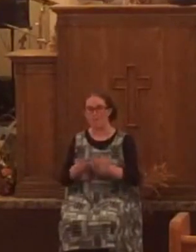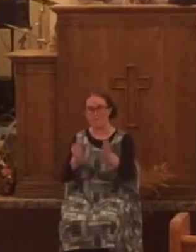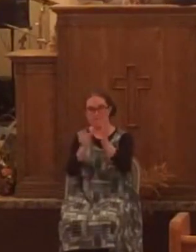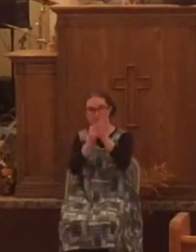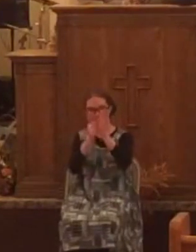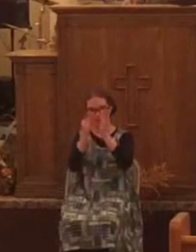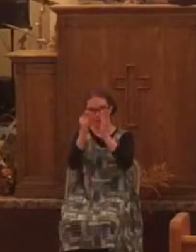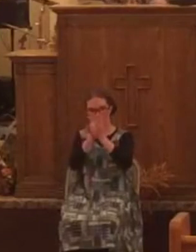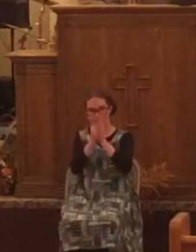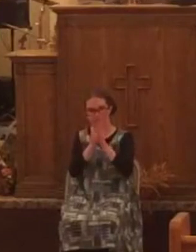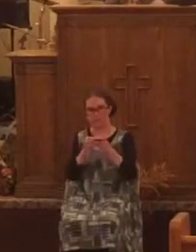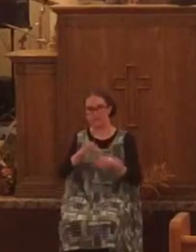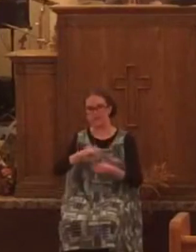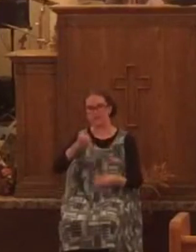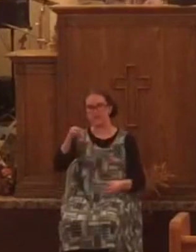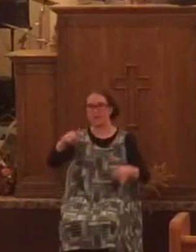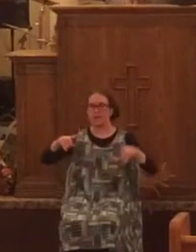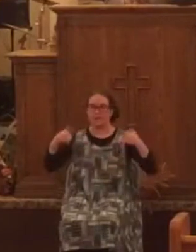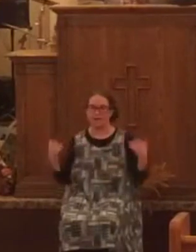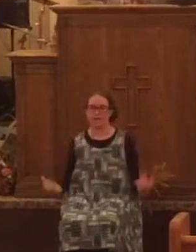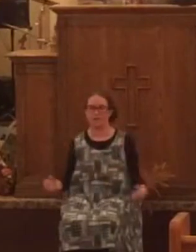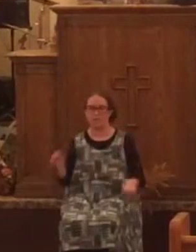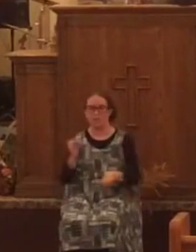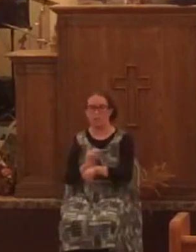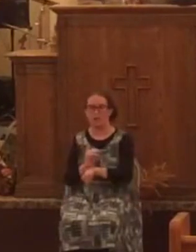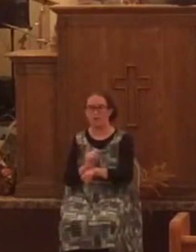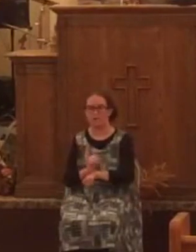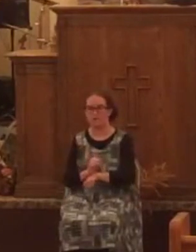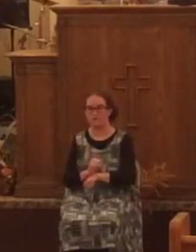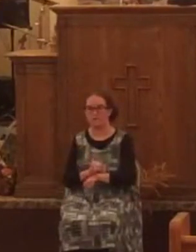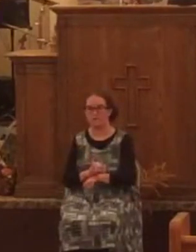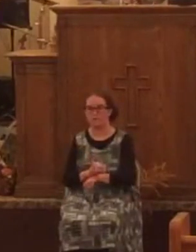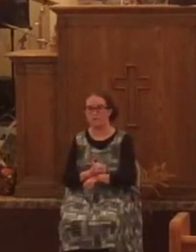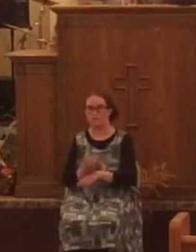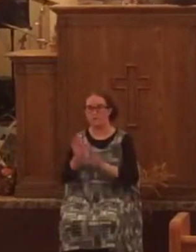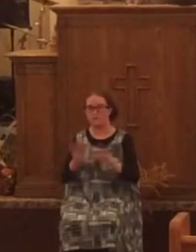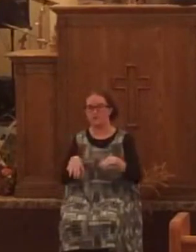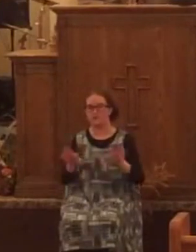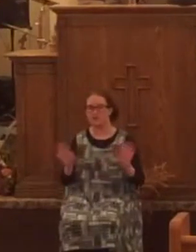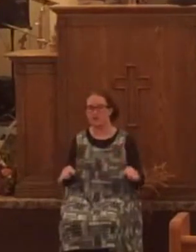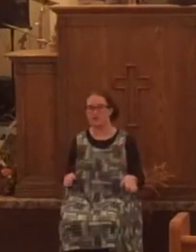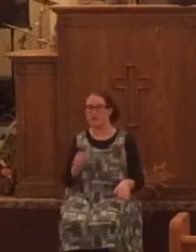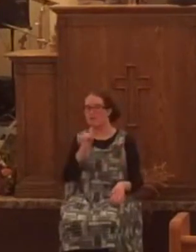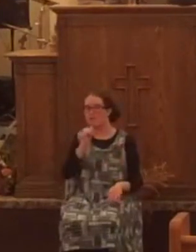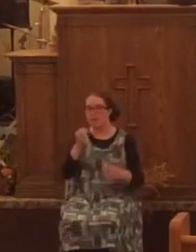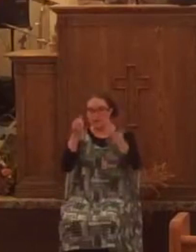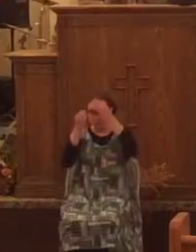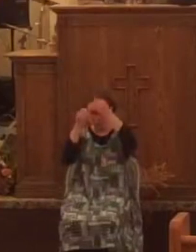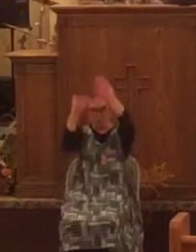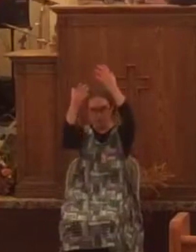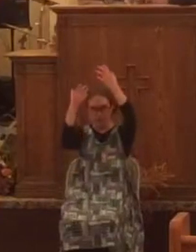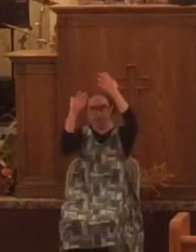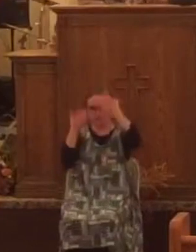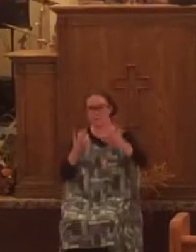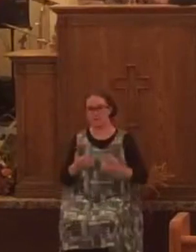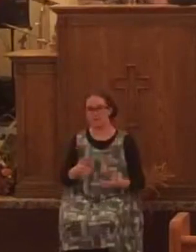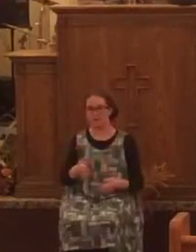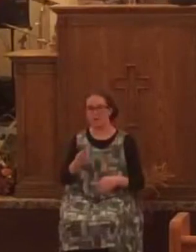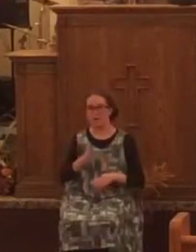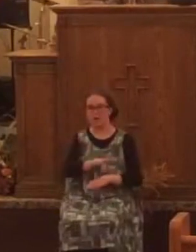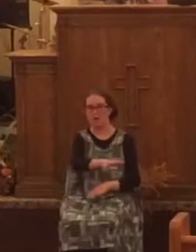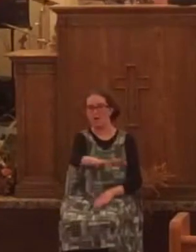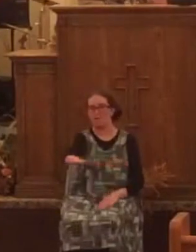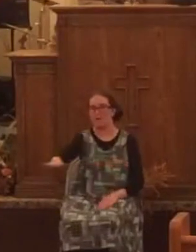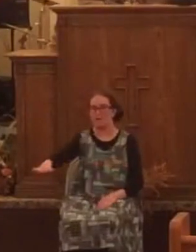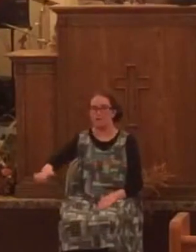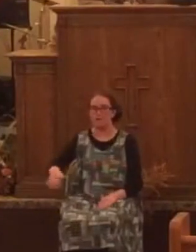power of the air, the spirit that now worketh in the children, the spirit that worketh in the children of disobedience. Among whom